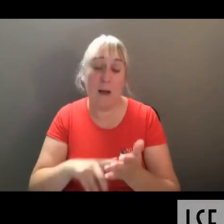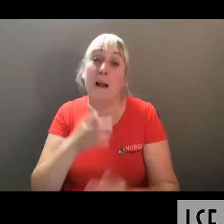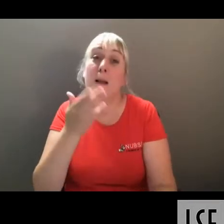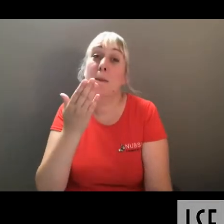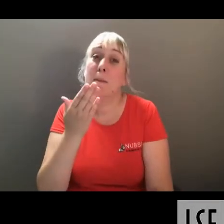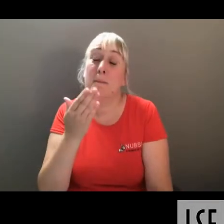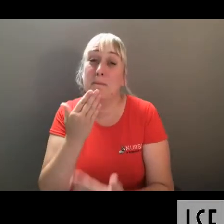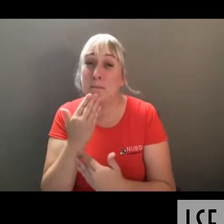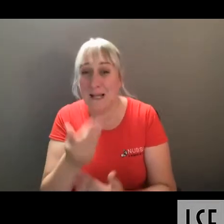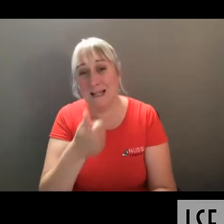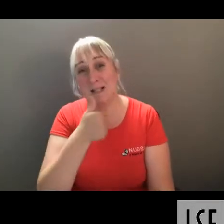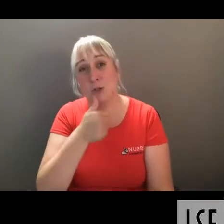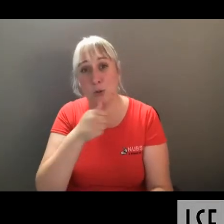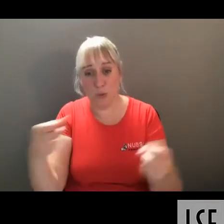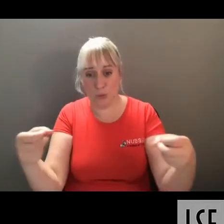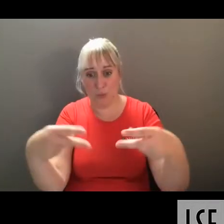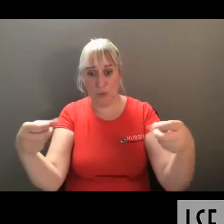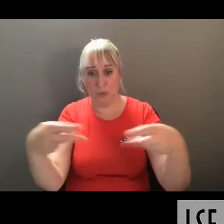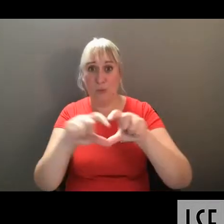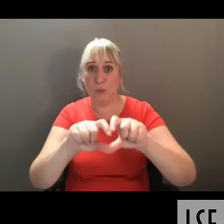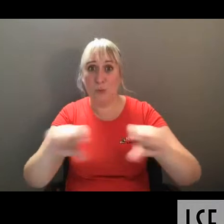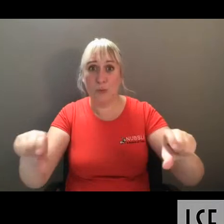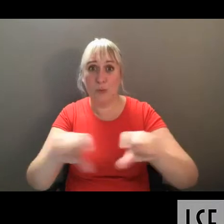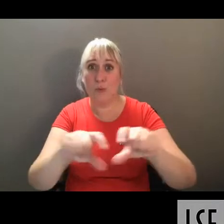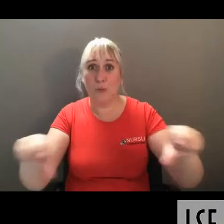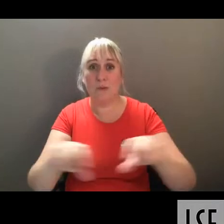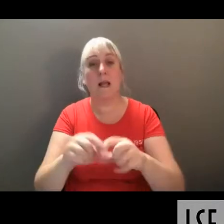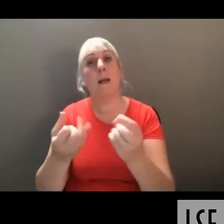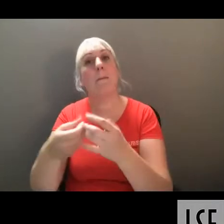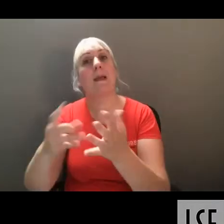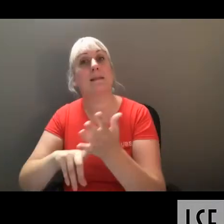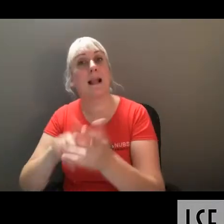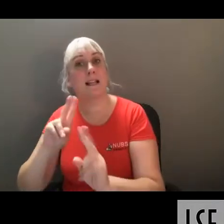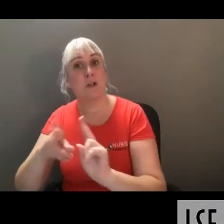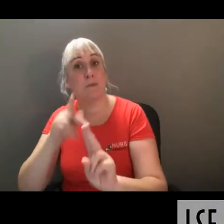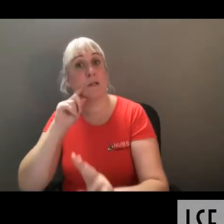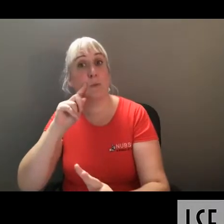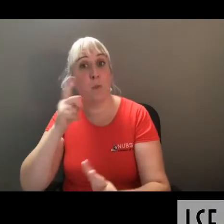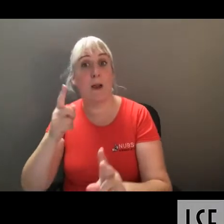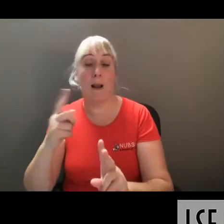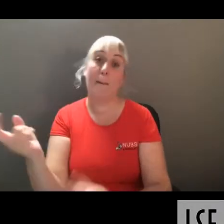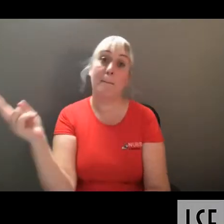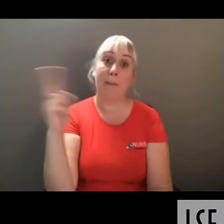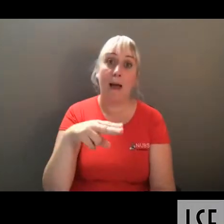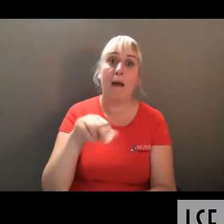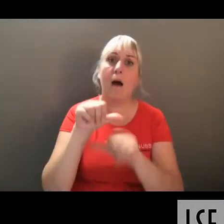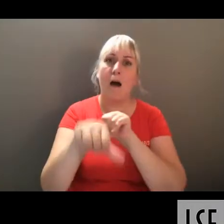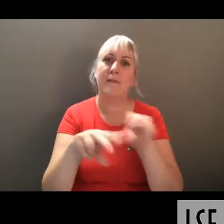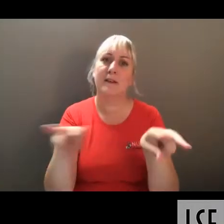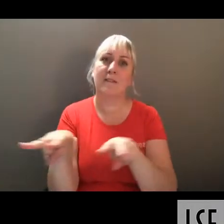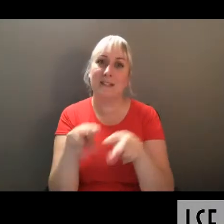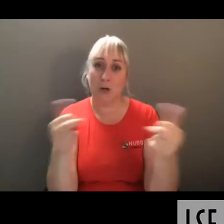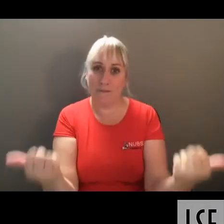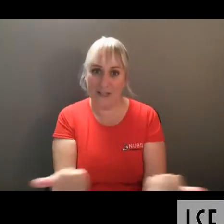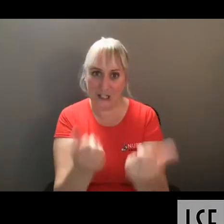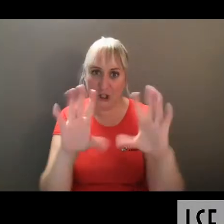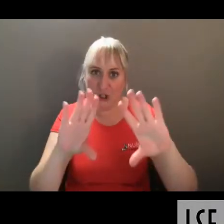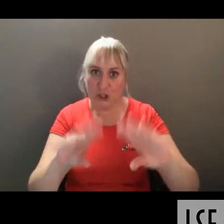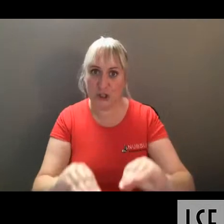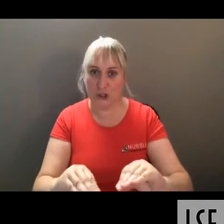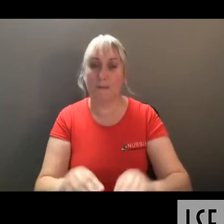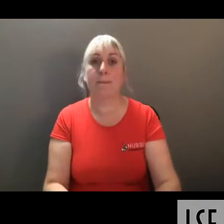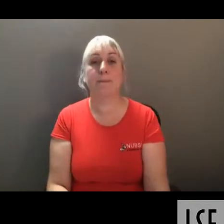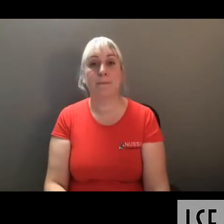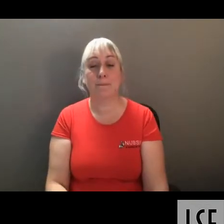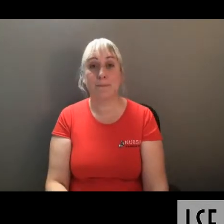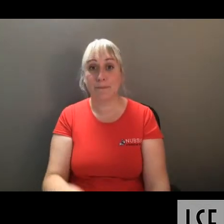captions at the bottom of the video, and then we'll have the BSL interpreters back when we stop sharing the screen. Just also to say that we've only got a few